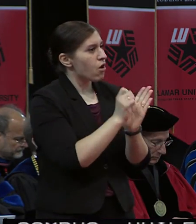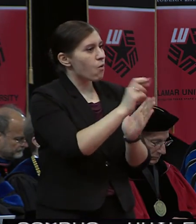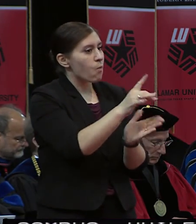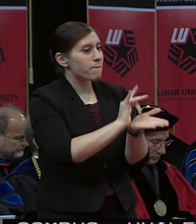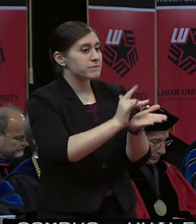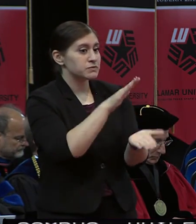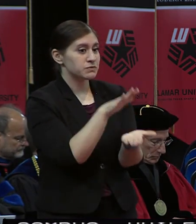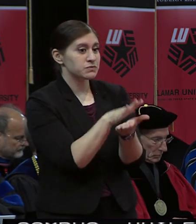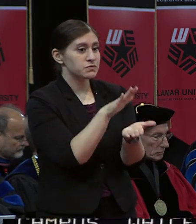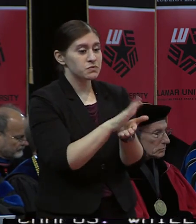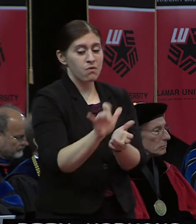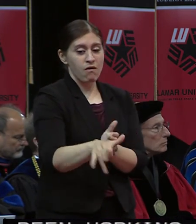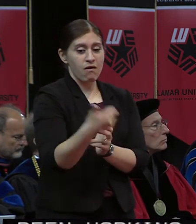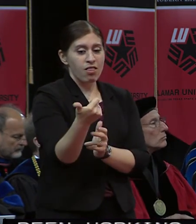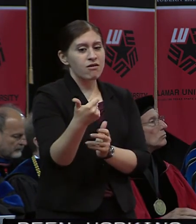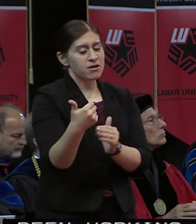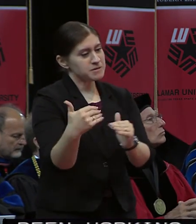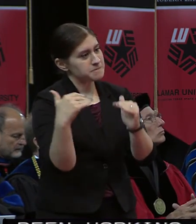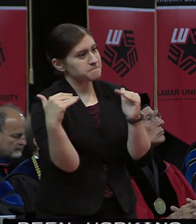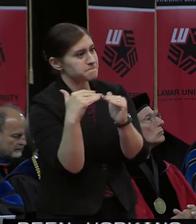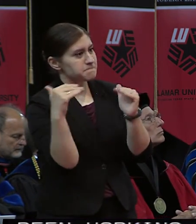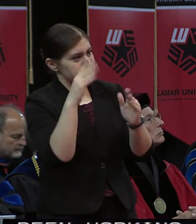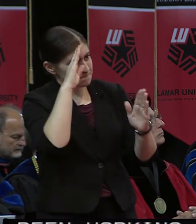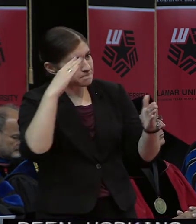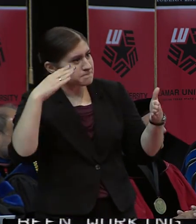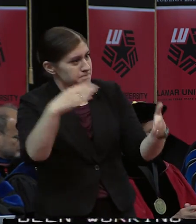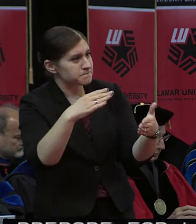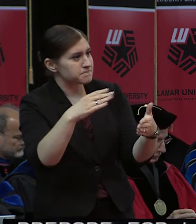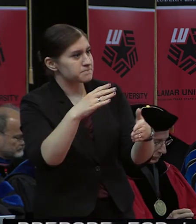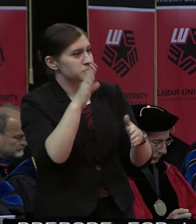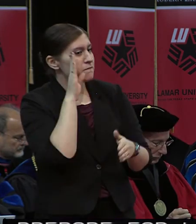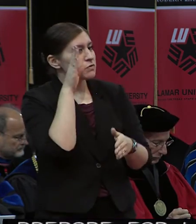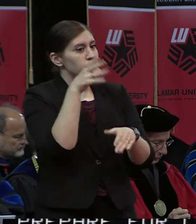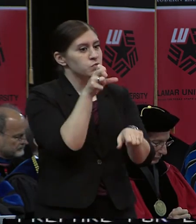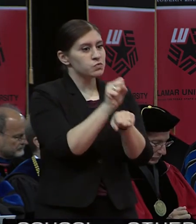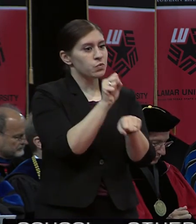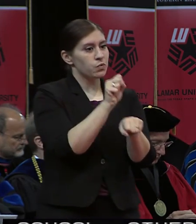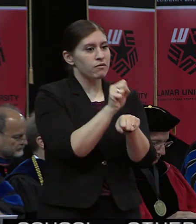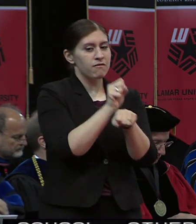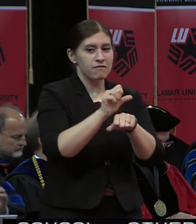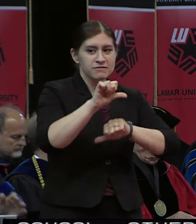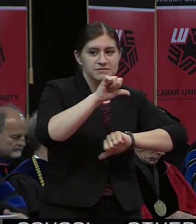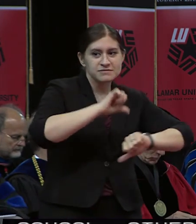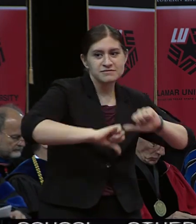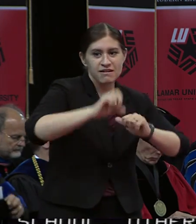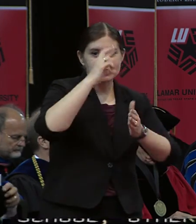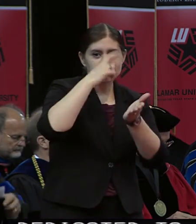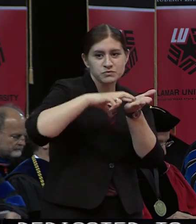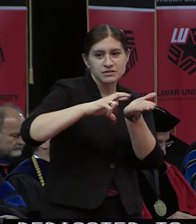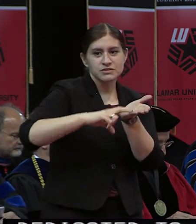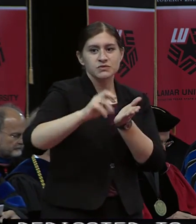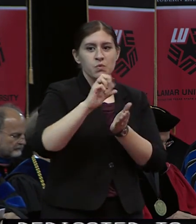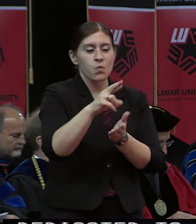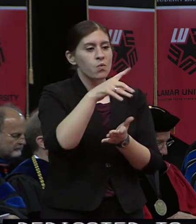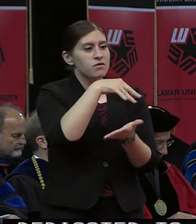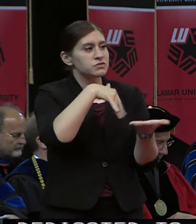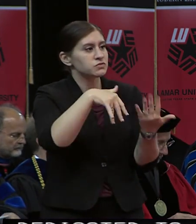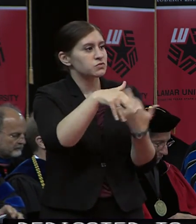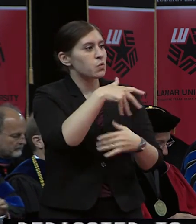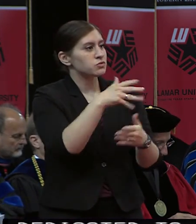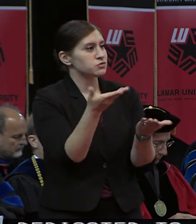school, others have been equally dedicated to begin their future careers in scientific research or in social